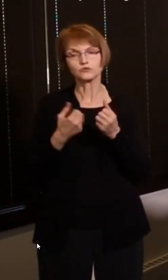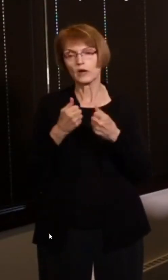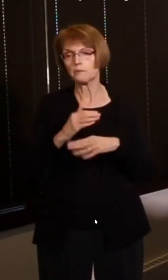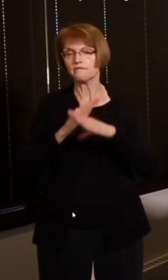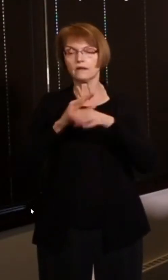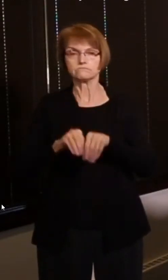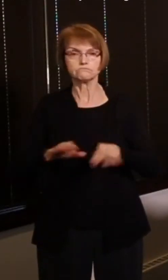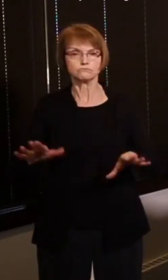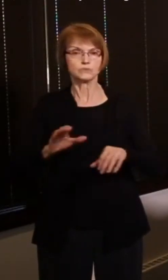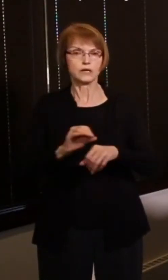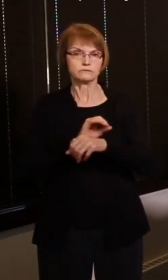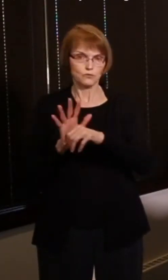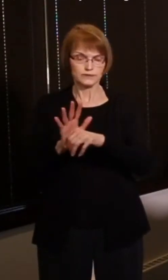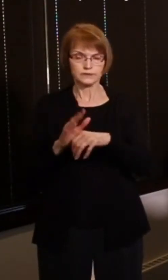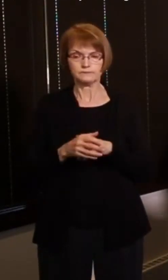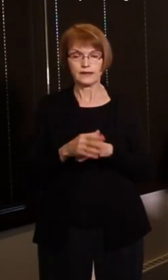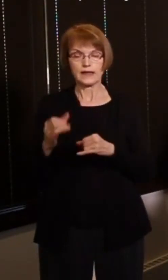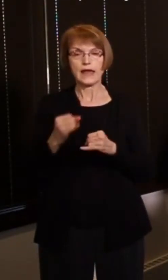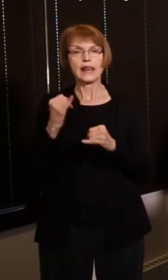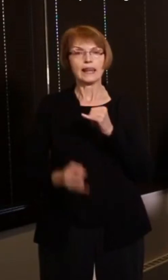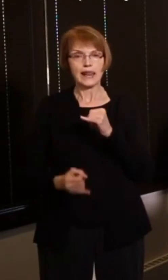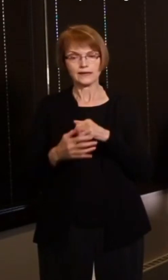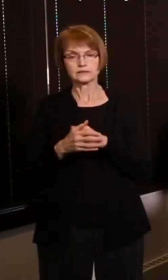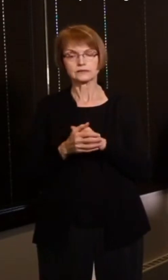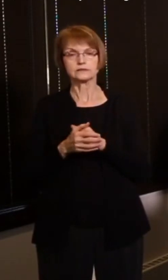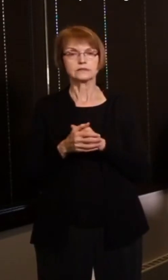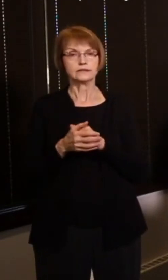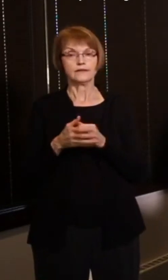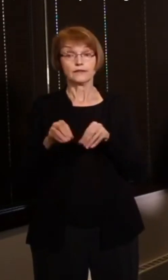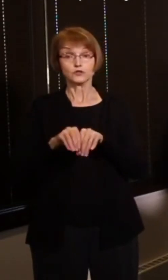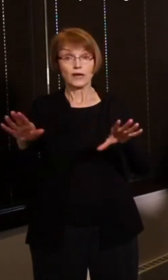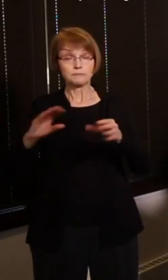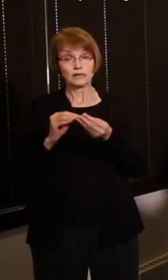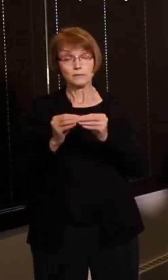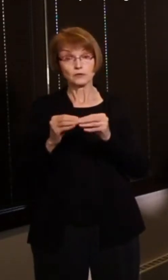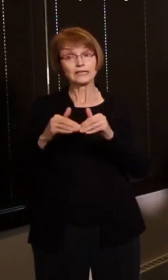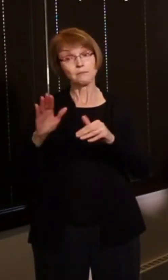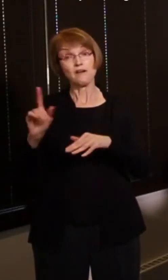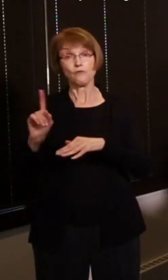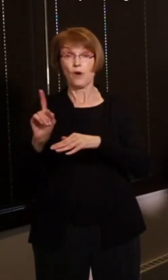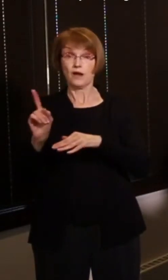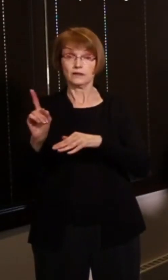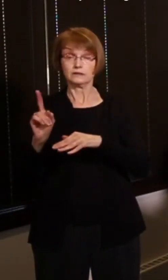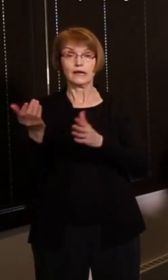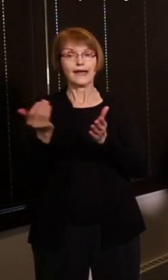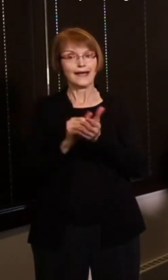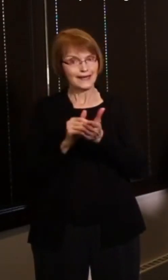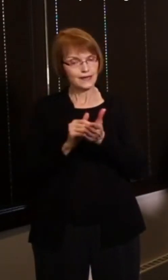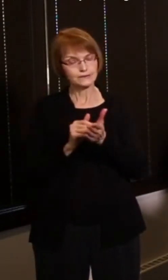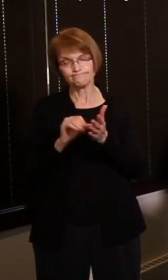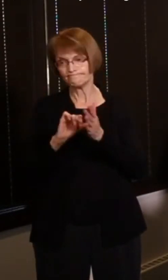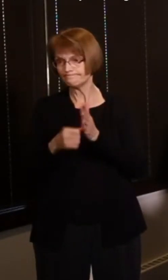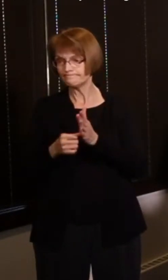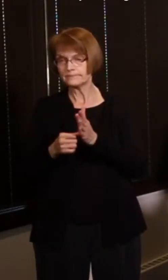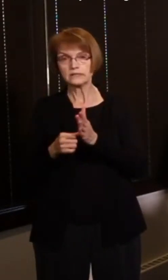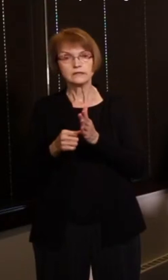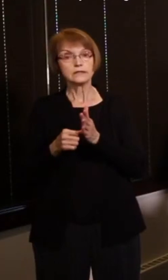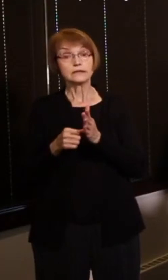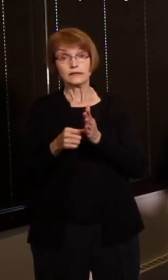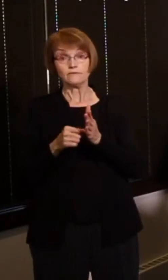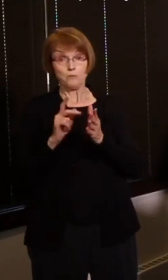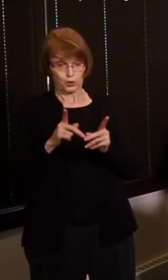spread. And then lastly is our transmission number. It's up above 1. Again, reiterating, anything above 1